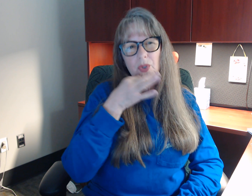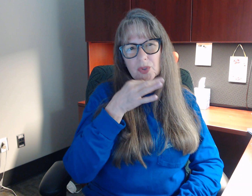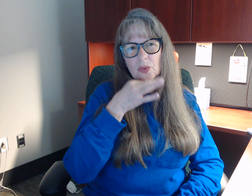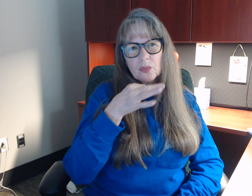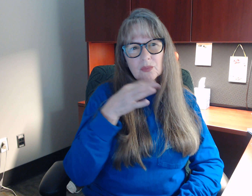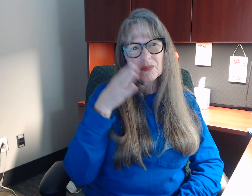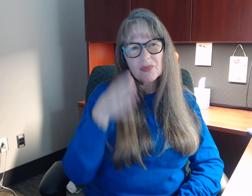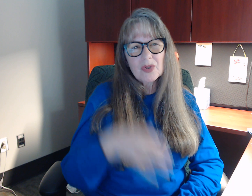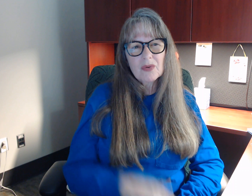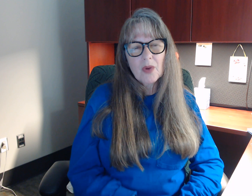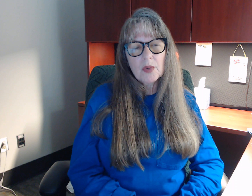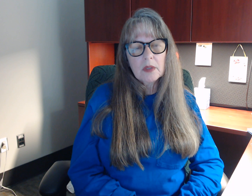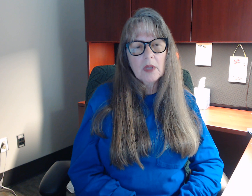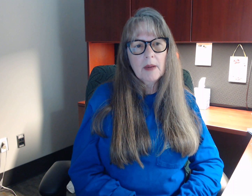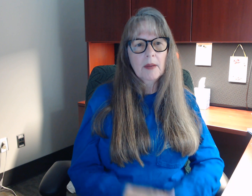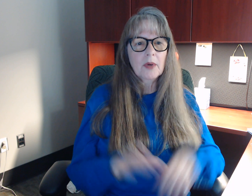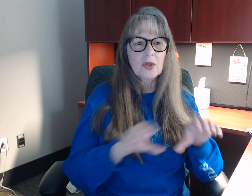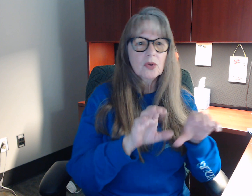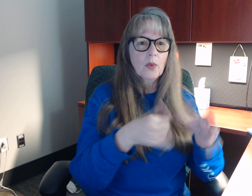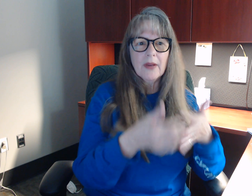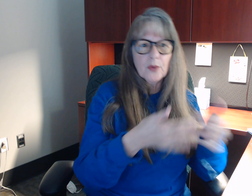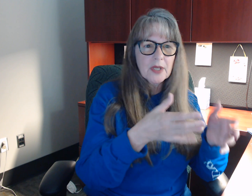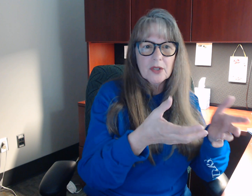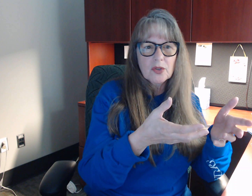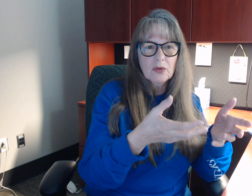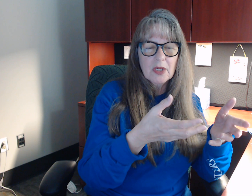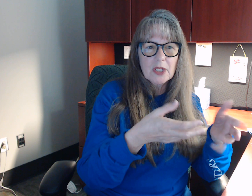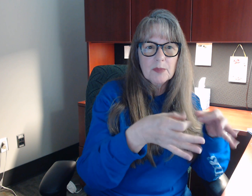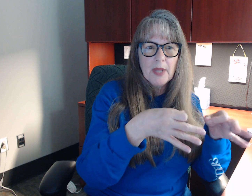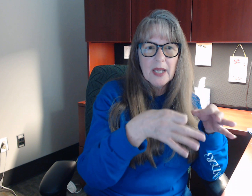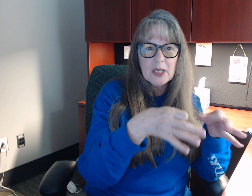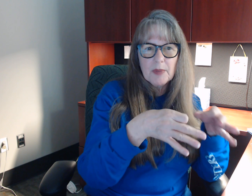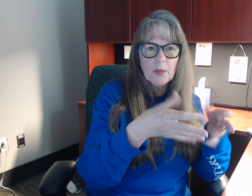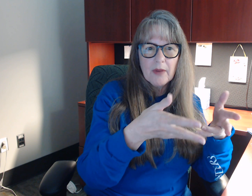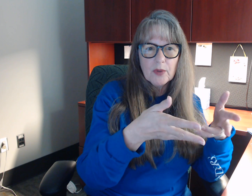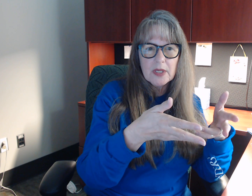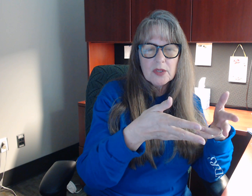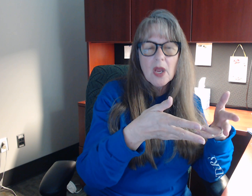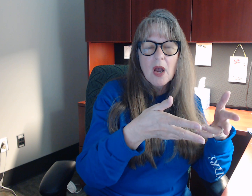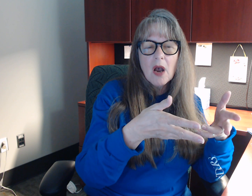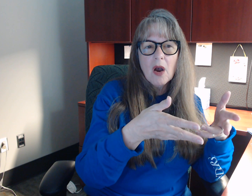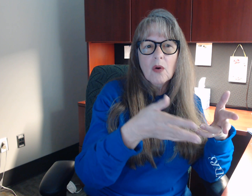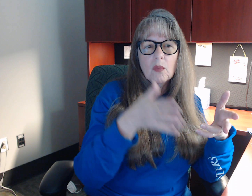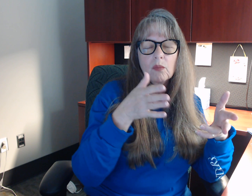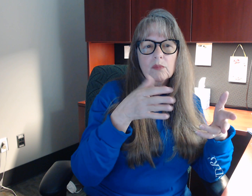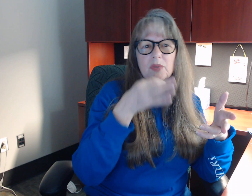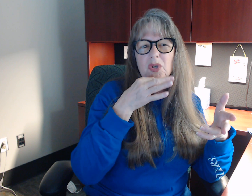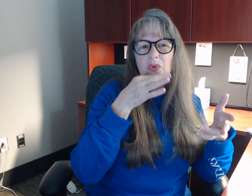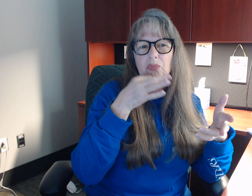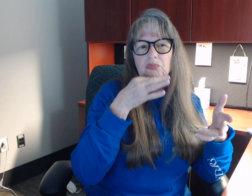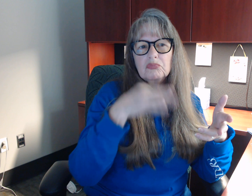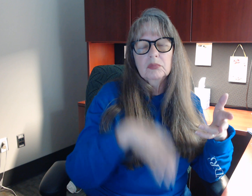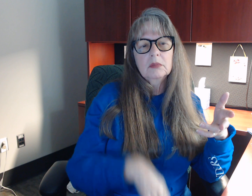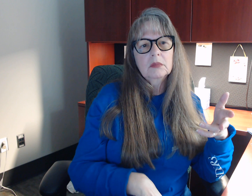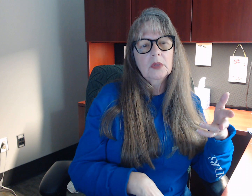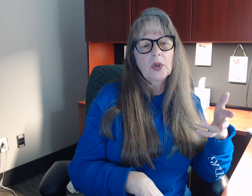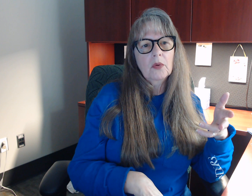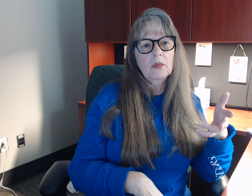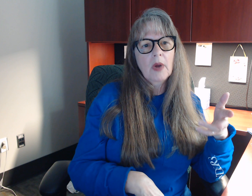soon I will. I'm going to do whatever it is. You can explain whatever it is. Oh, soon, I'm